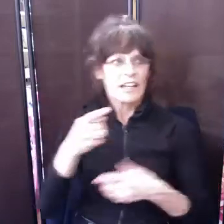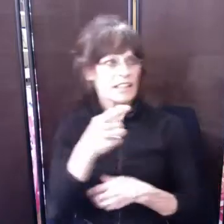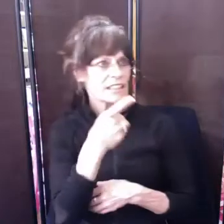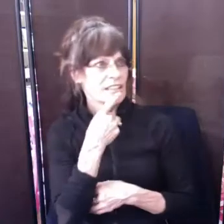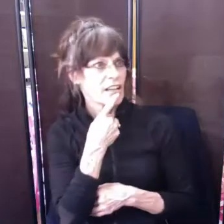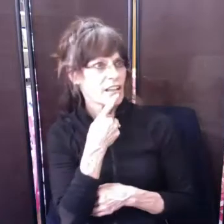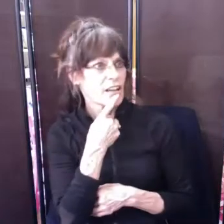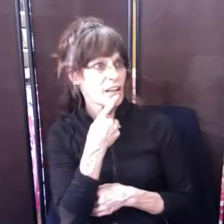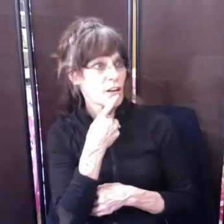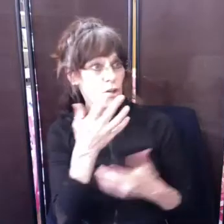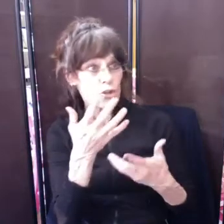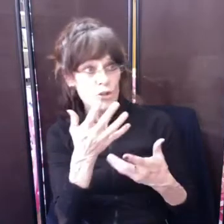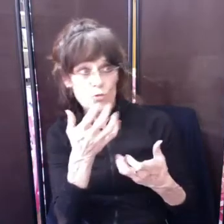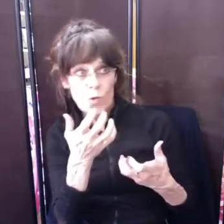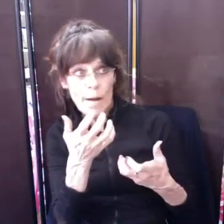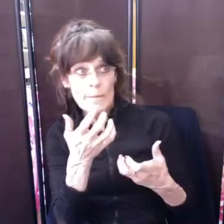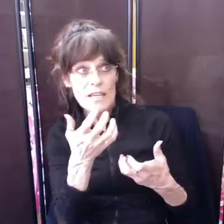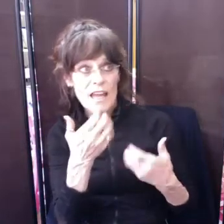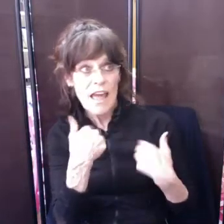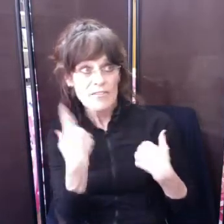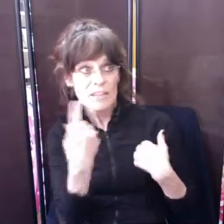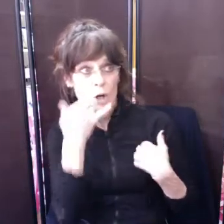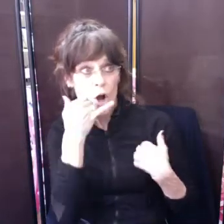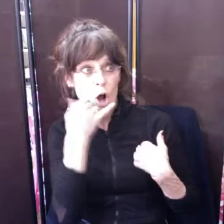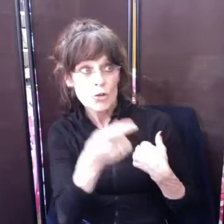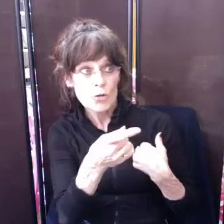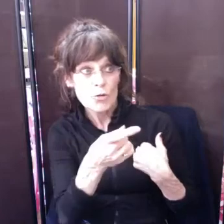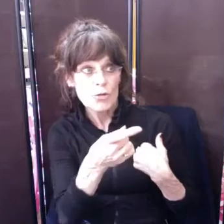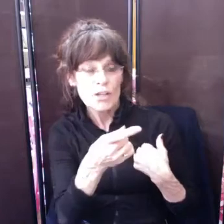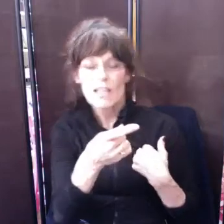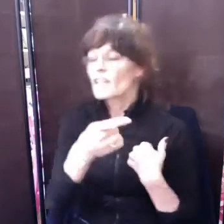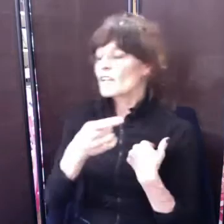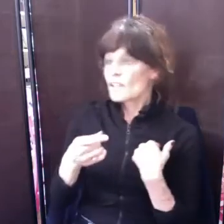"Would you like me to have somebody call you?" And I said, "Okay."